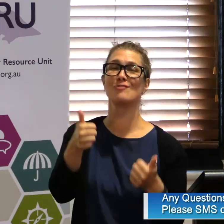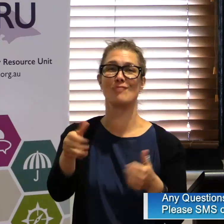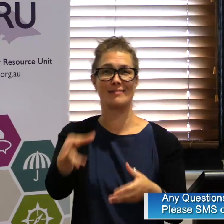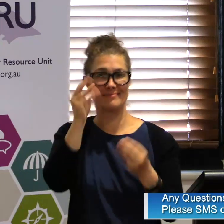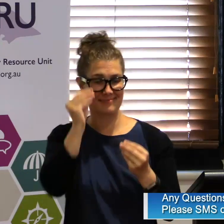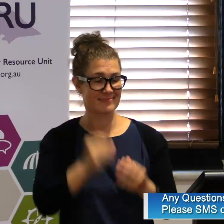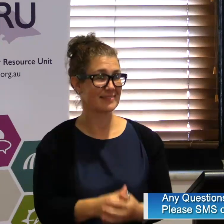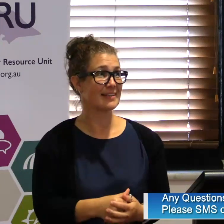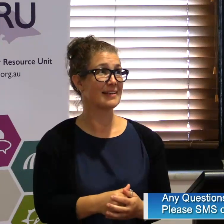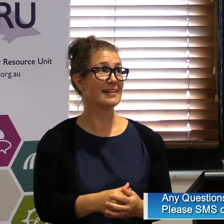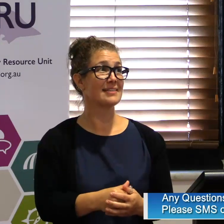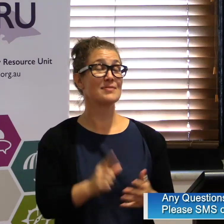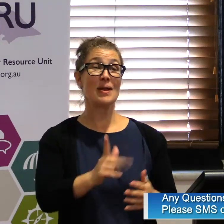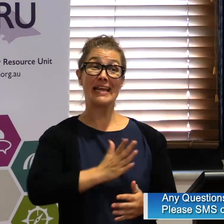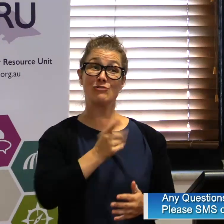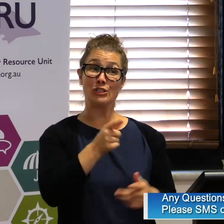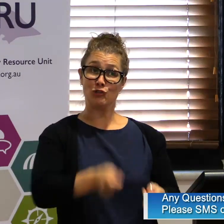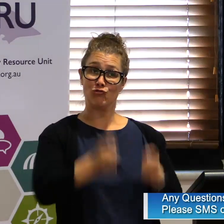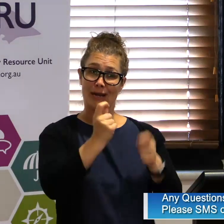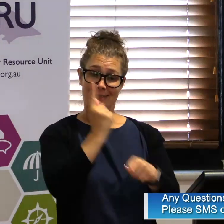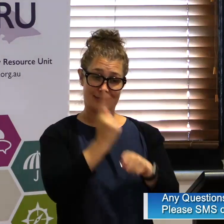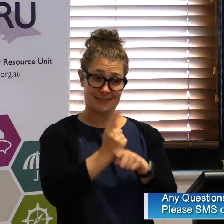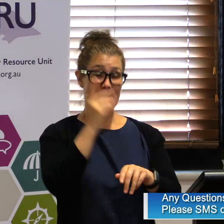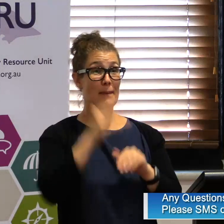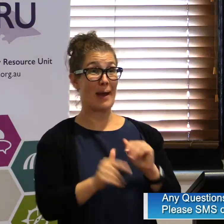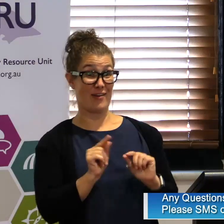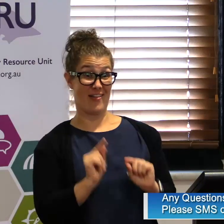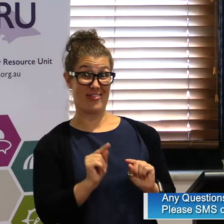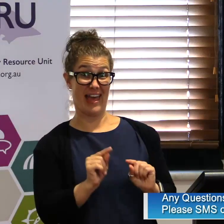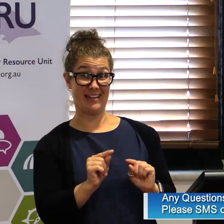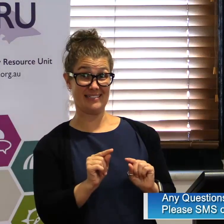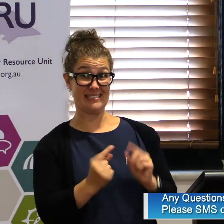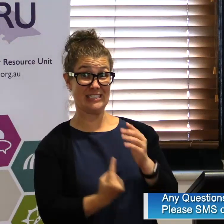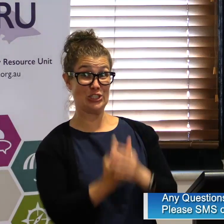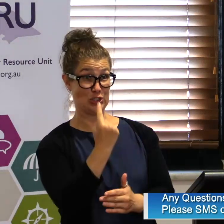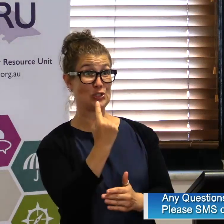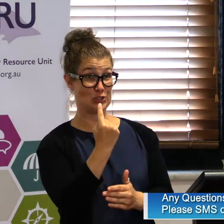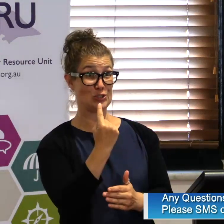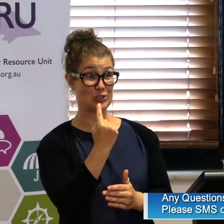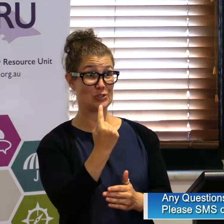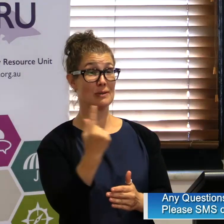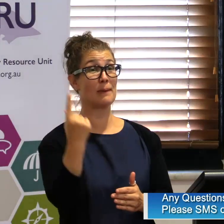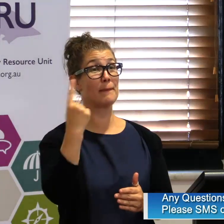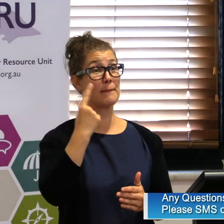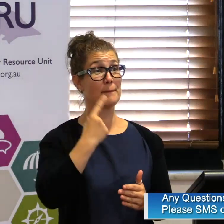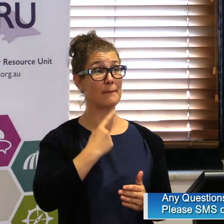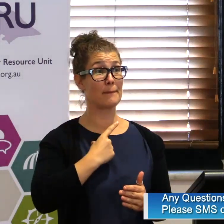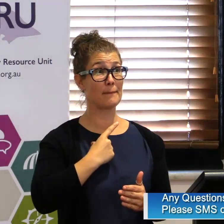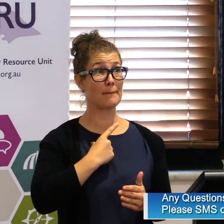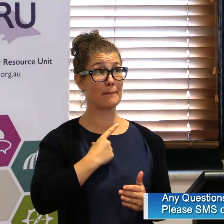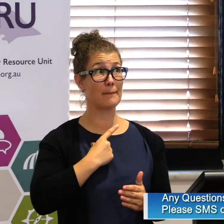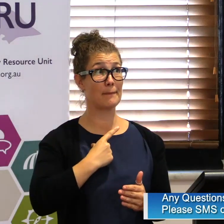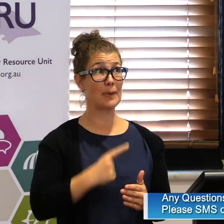So it's quite fascinating you actually brought up that particular issue, because within